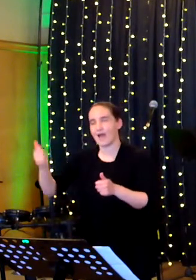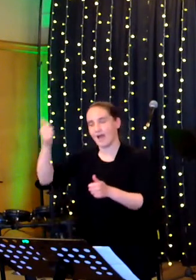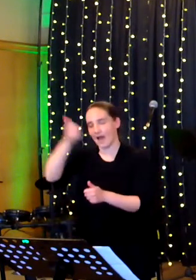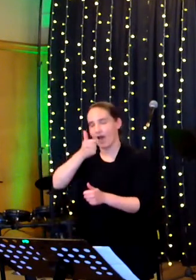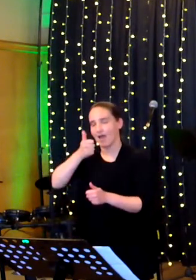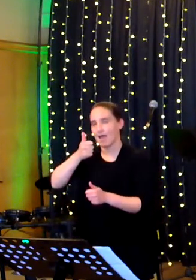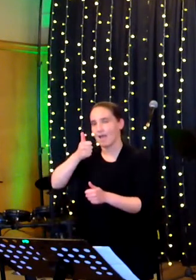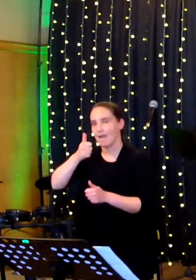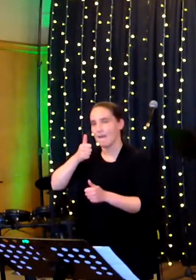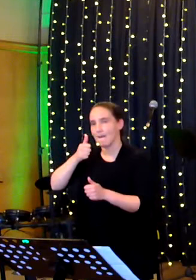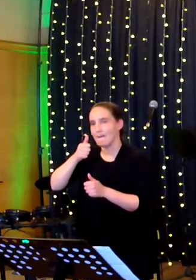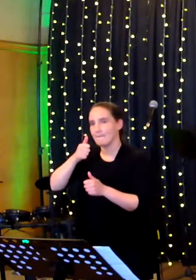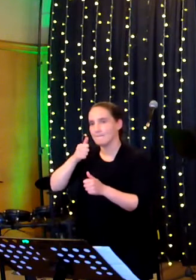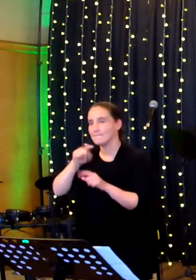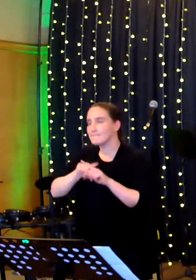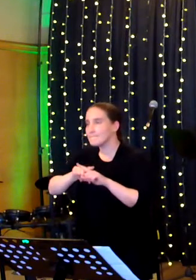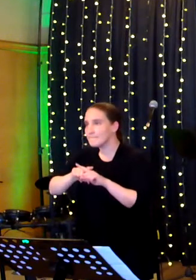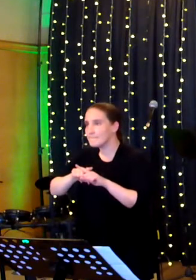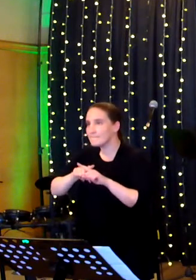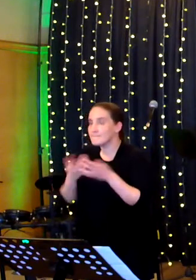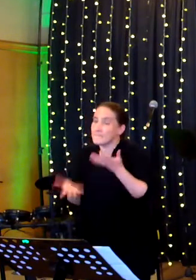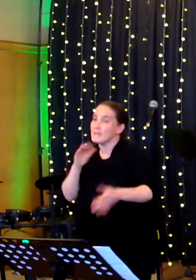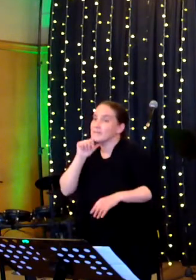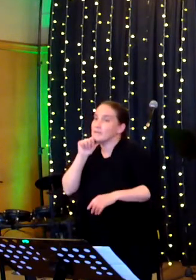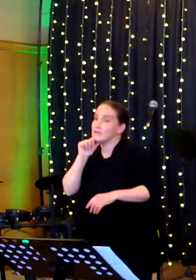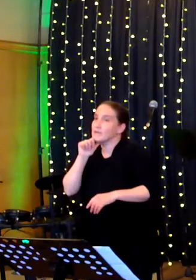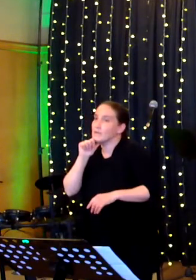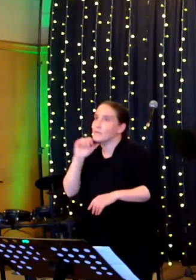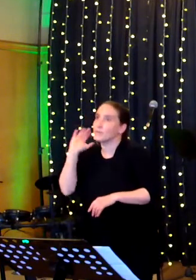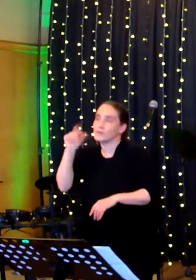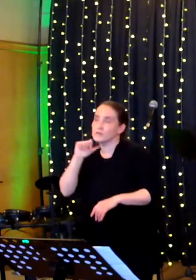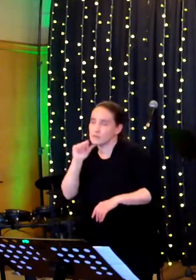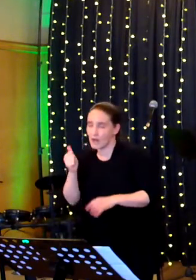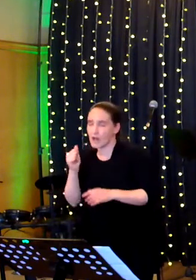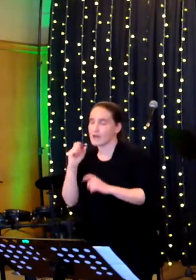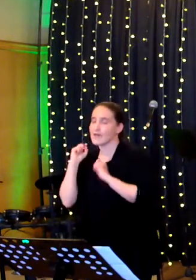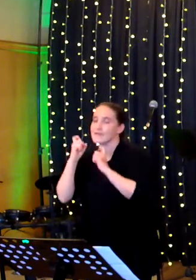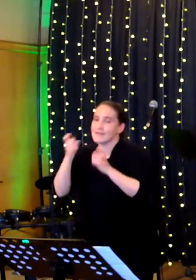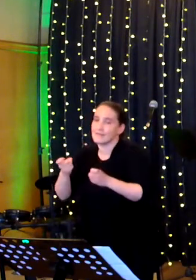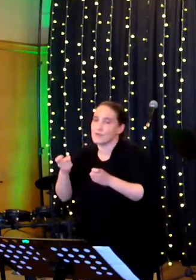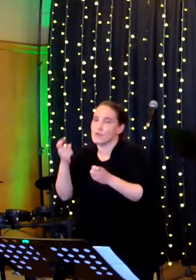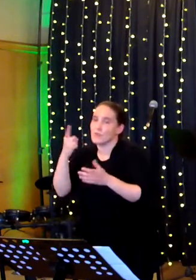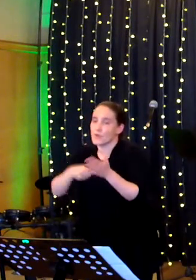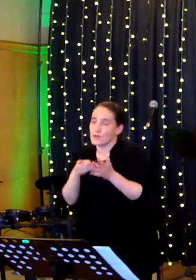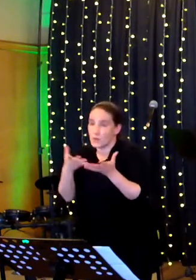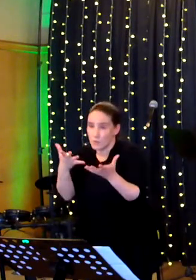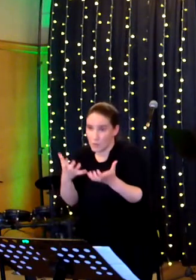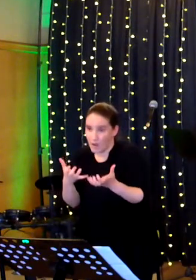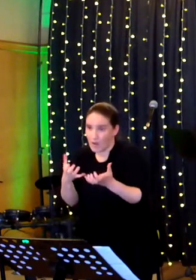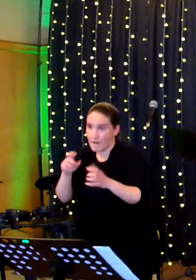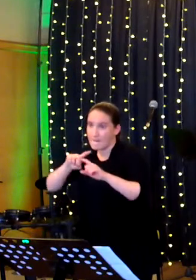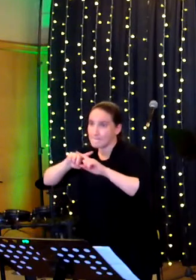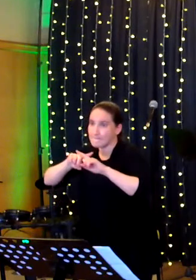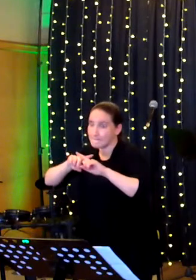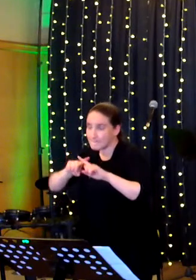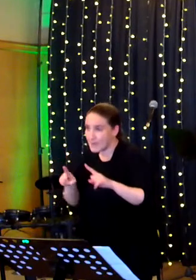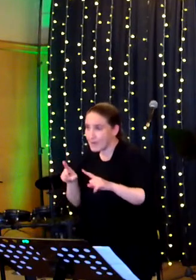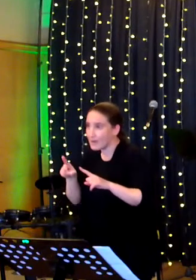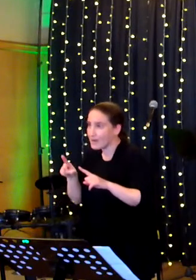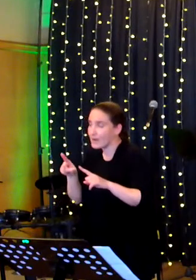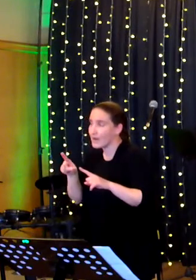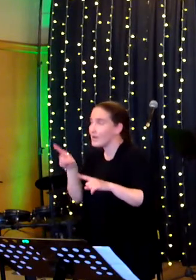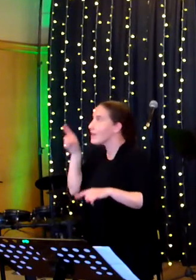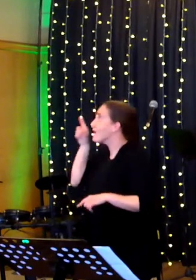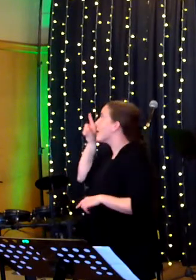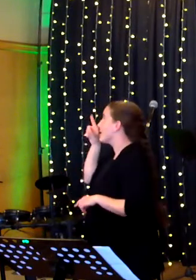he's still at work. Just because you don't see anything, and just because you don't get exactly what you ask